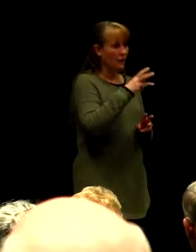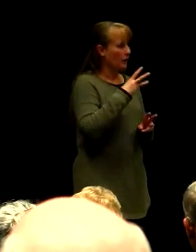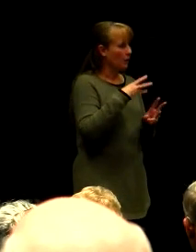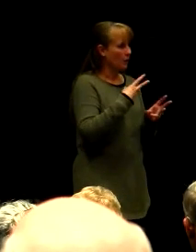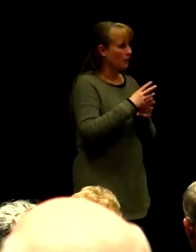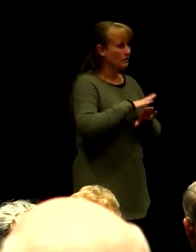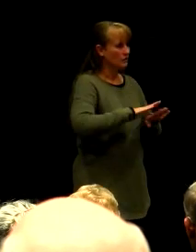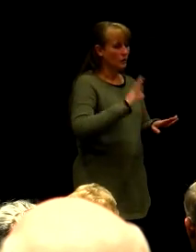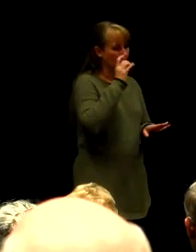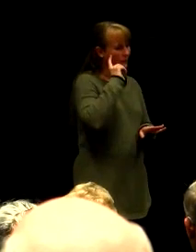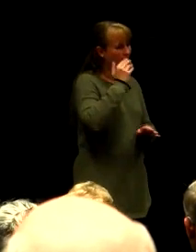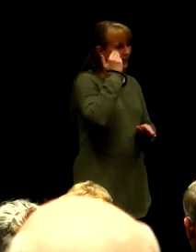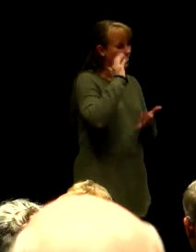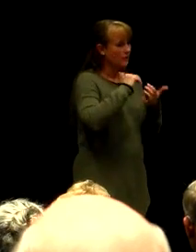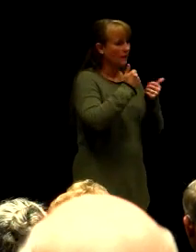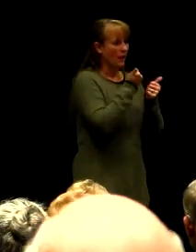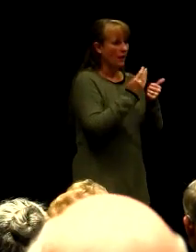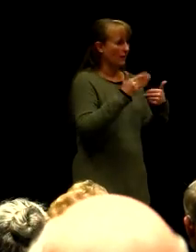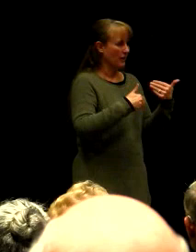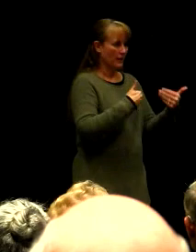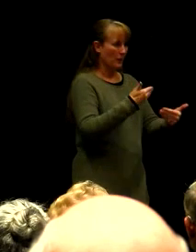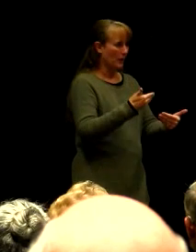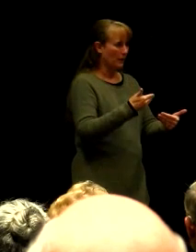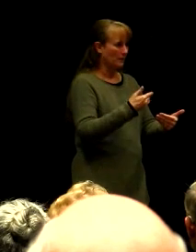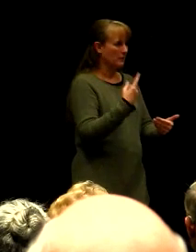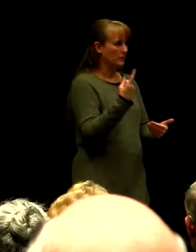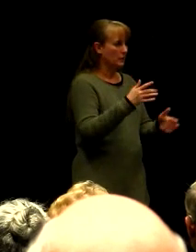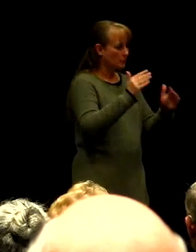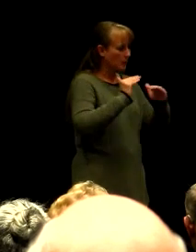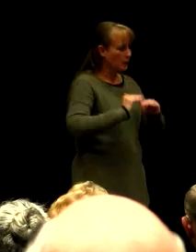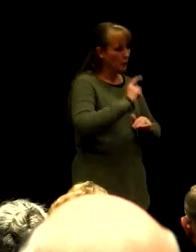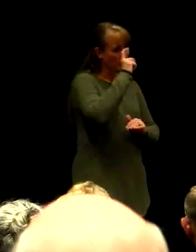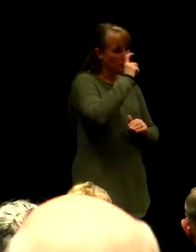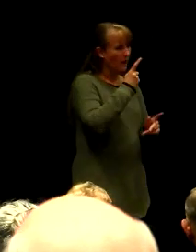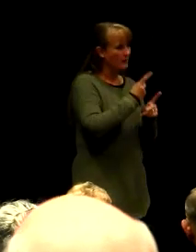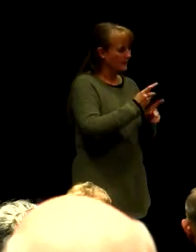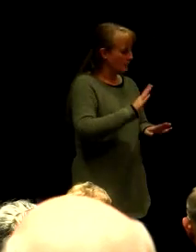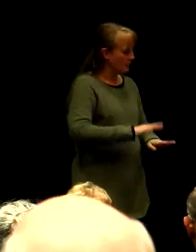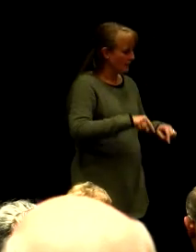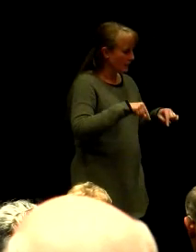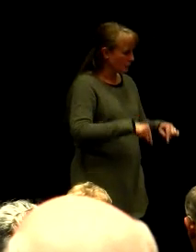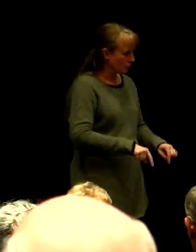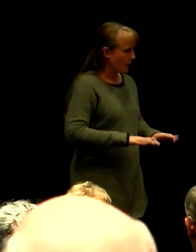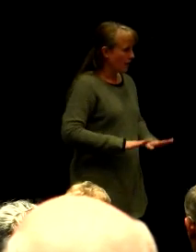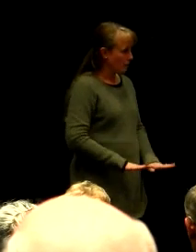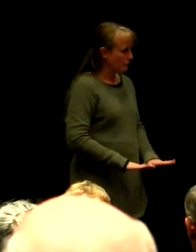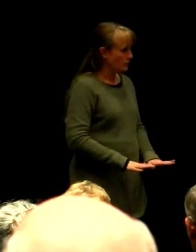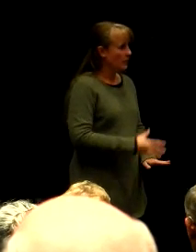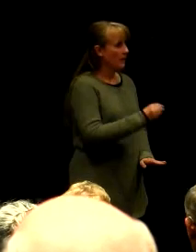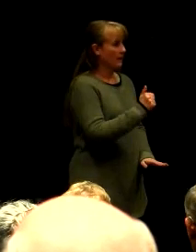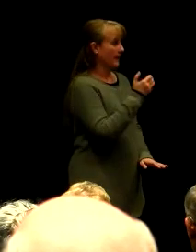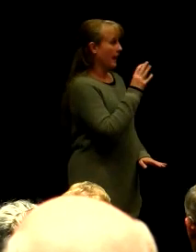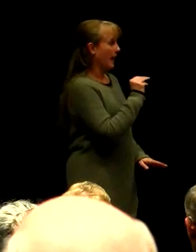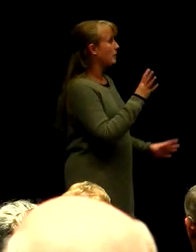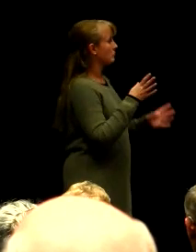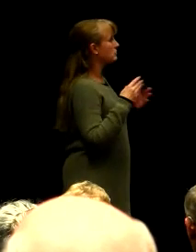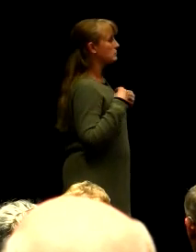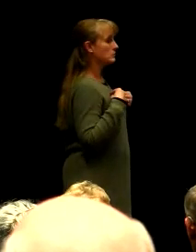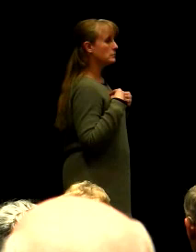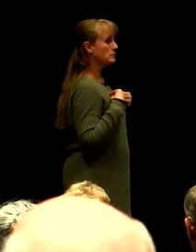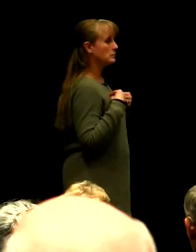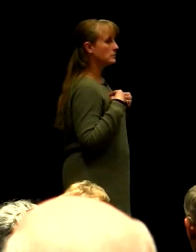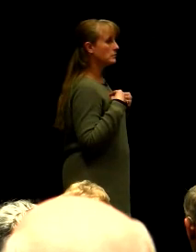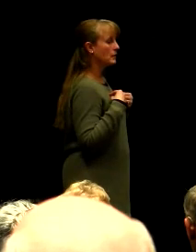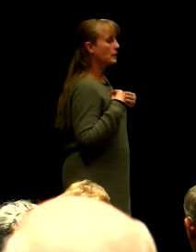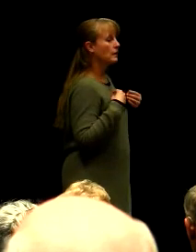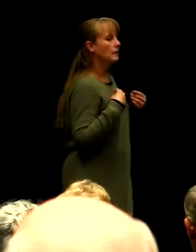seek knowledge of how it all works, be lowly wise, keep your feet on the ground. And Adam accepts this.